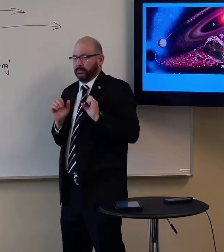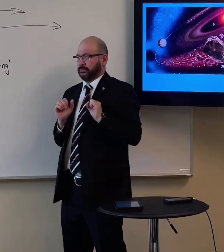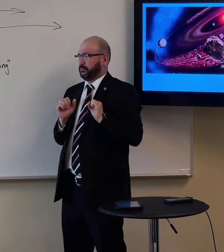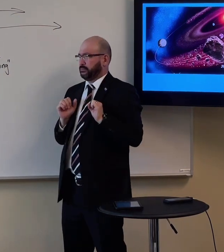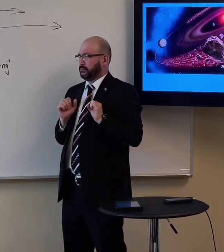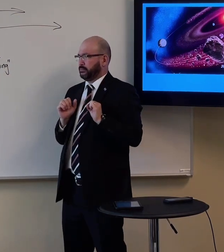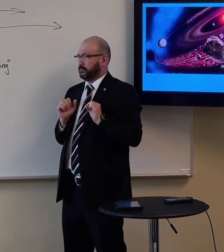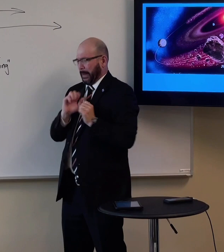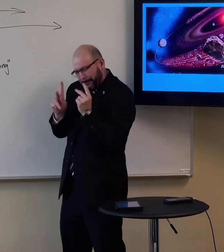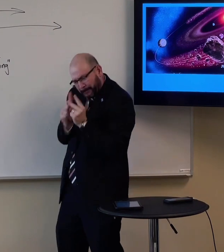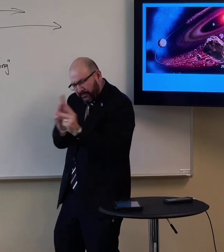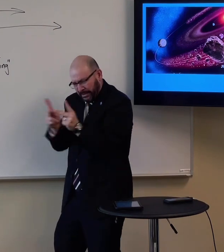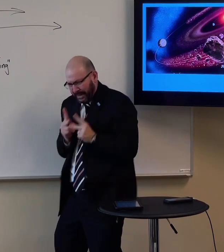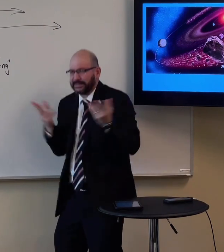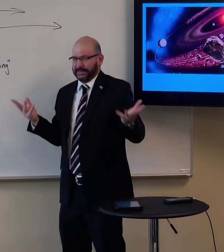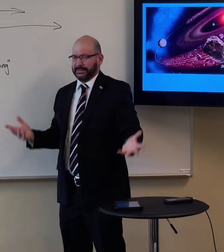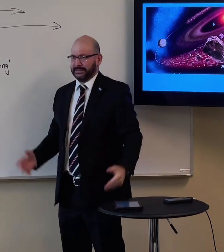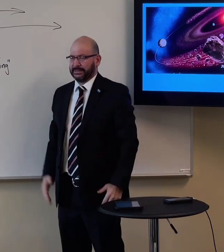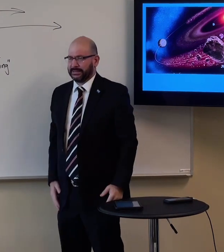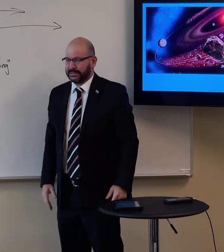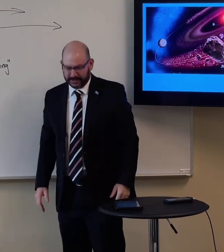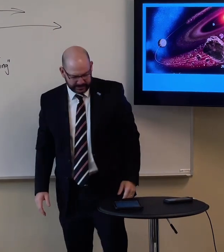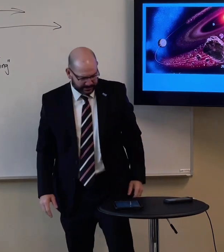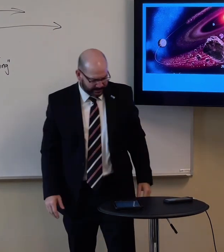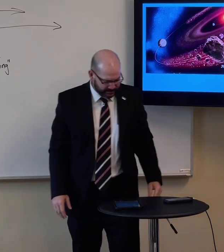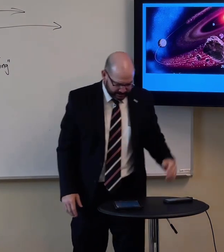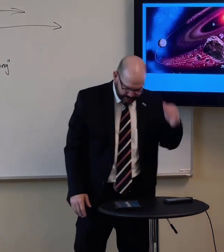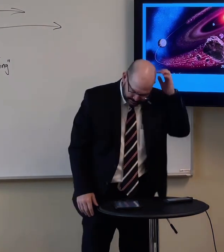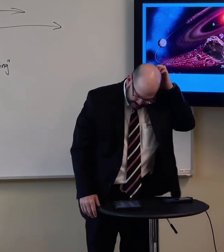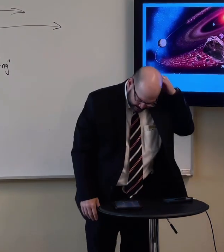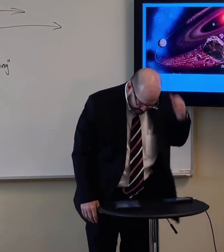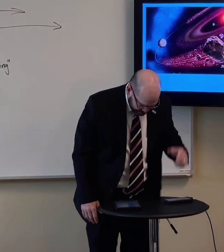God, why does that happen? Because God put Jupiter in exactly the right place.